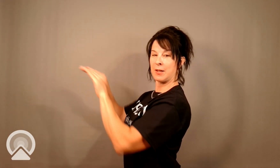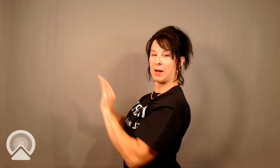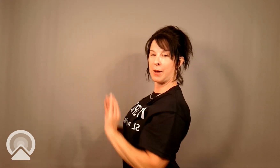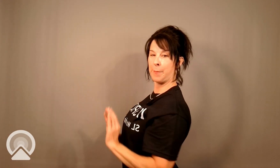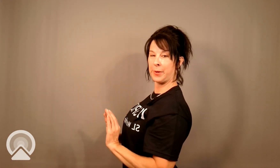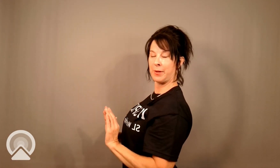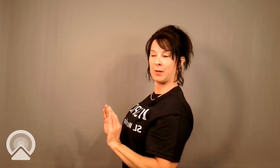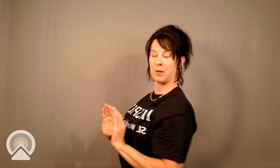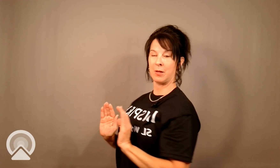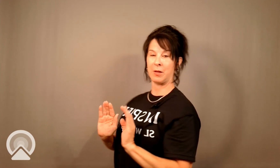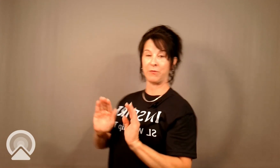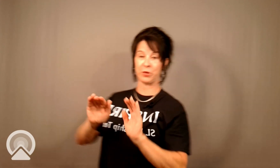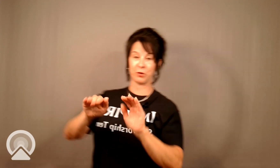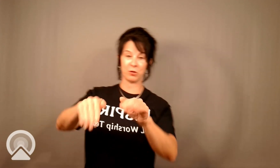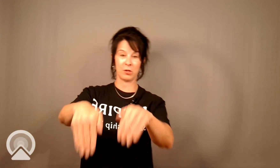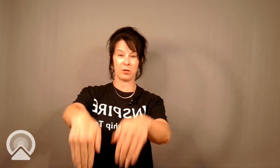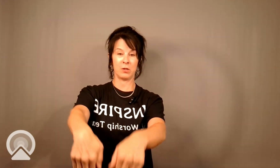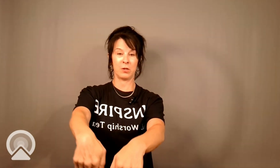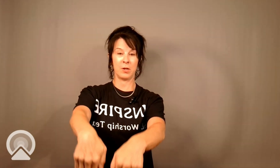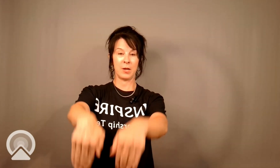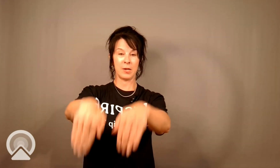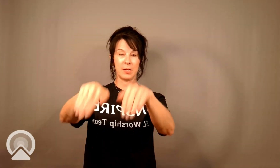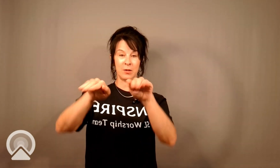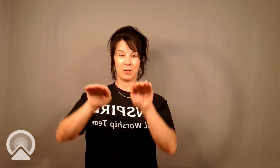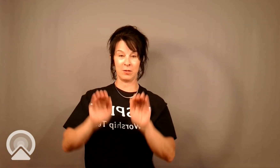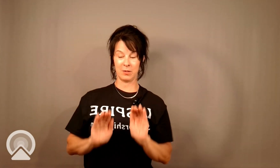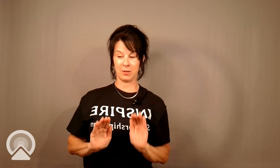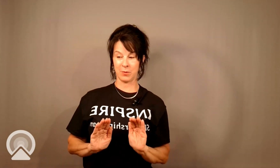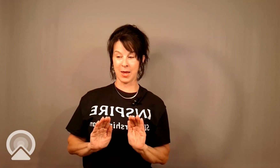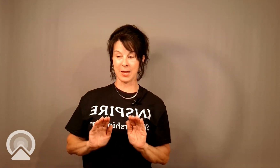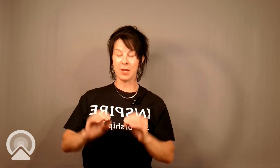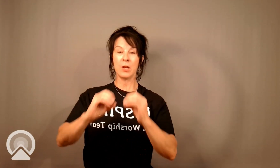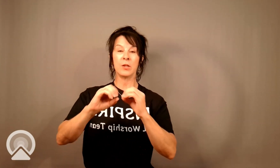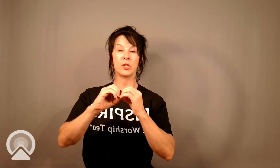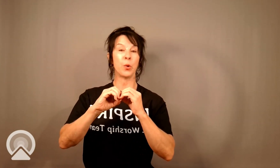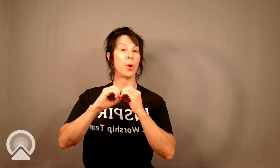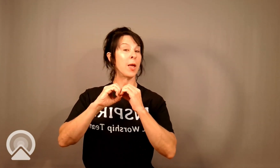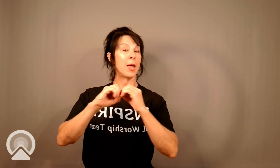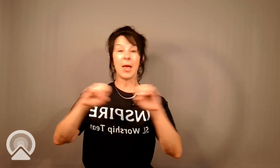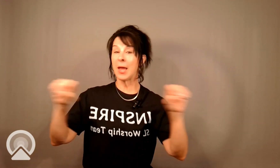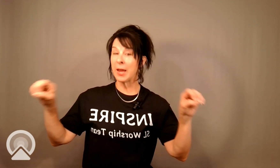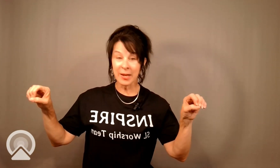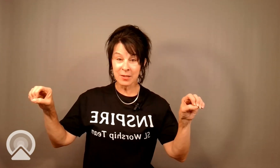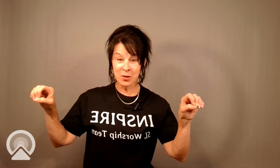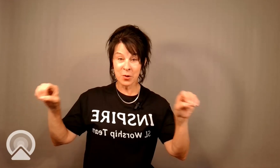hump of dirt. A hill. Okay? So, ain't no